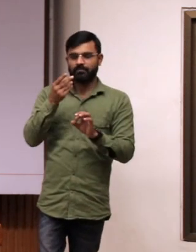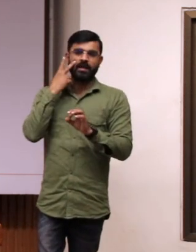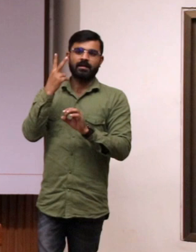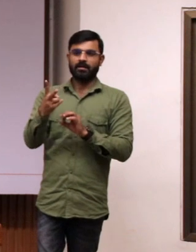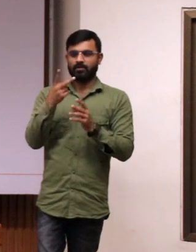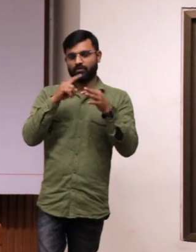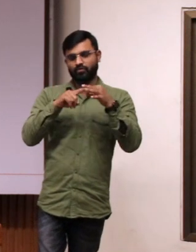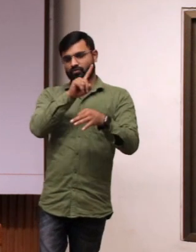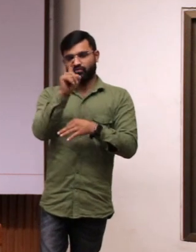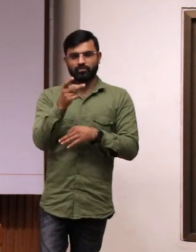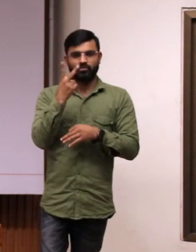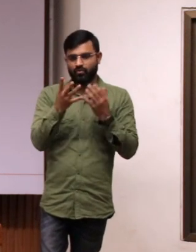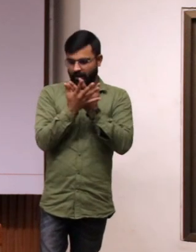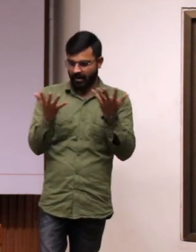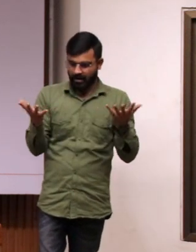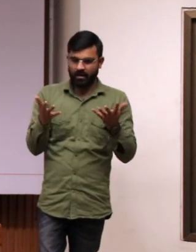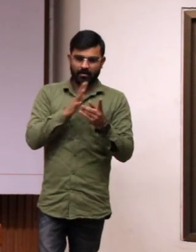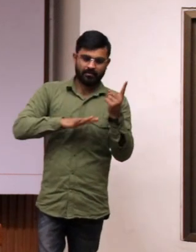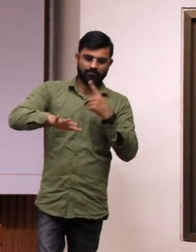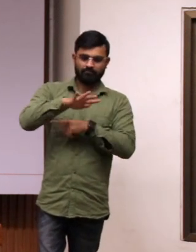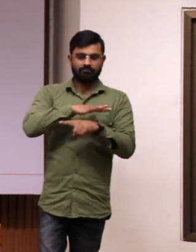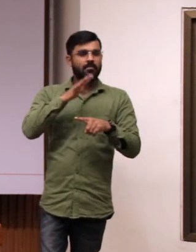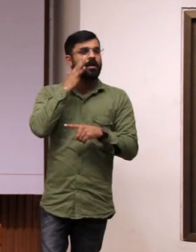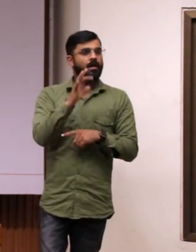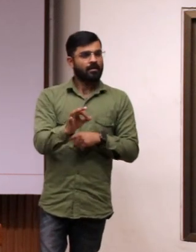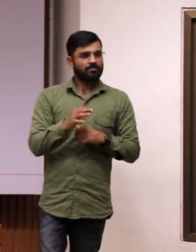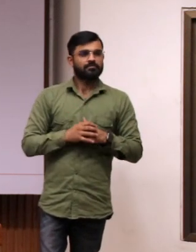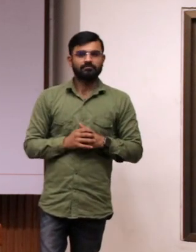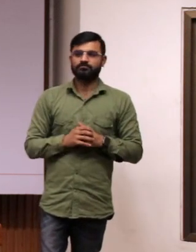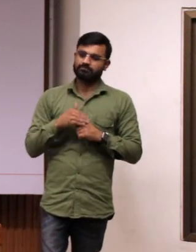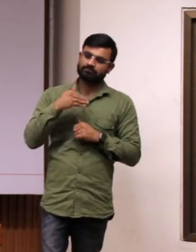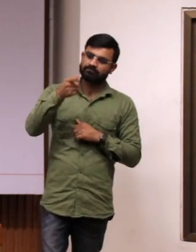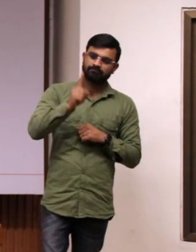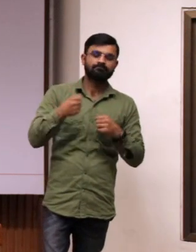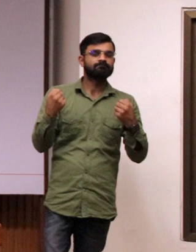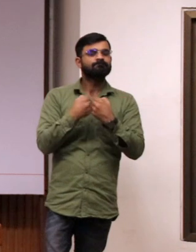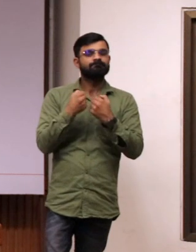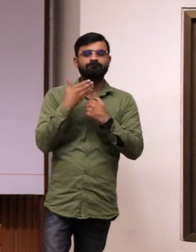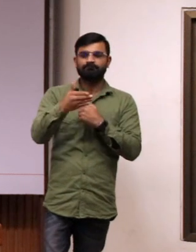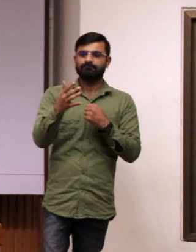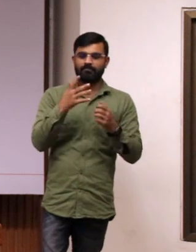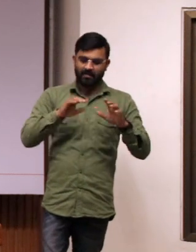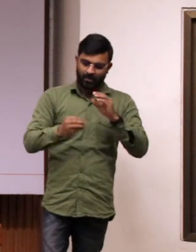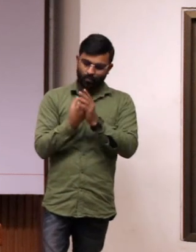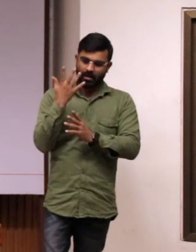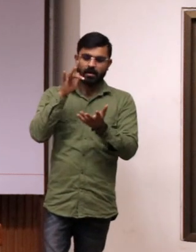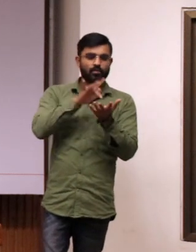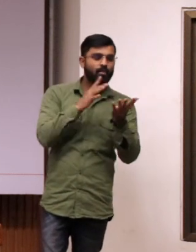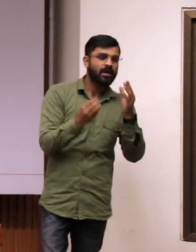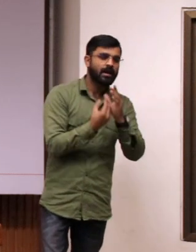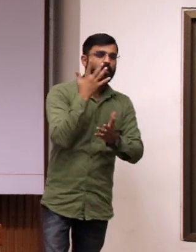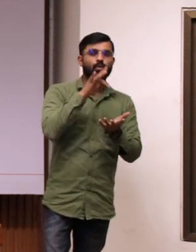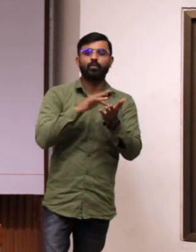these two element of environment is very, very important. Everybody should fight. How much plant, where to